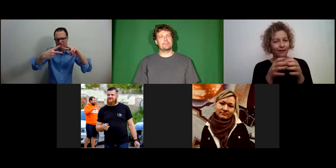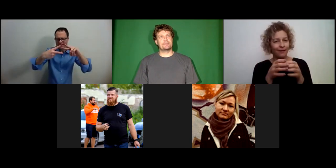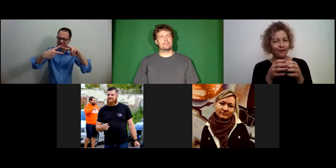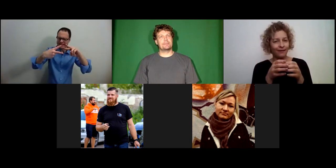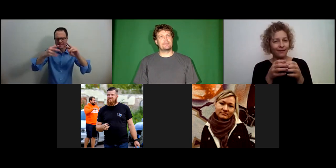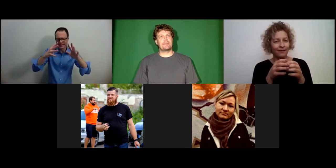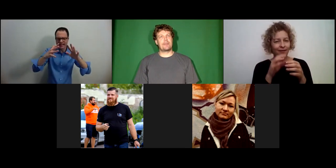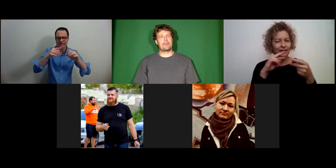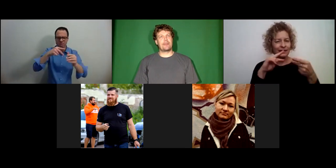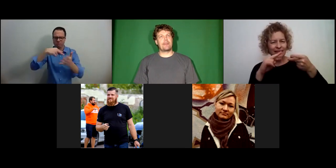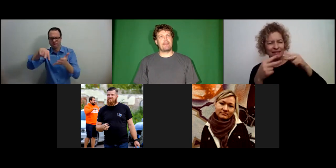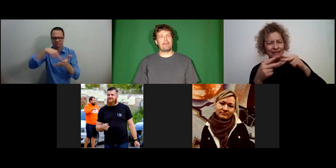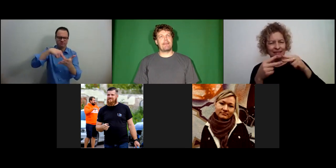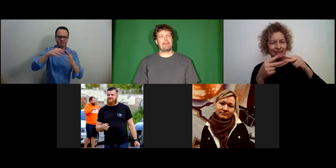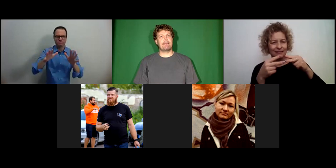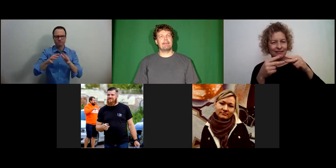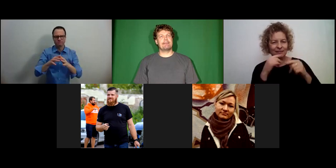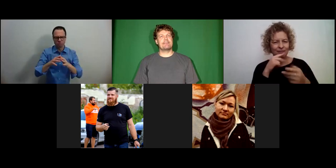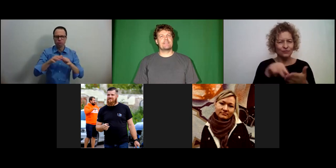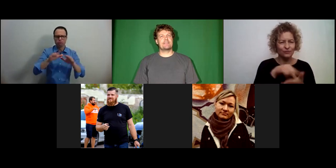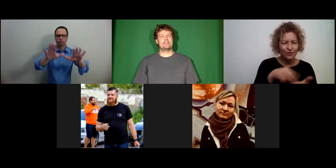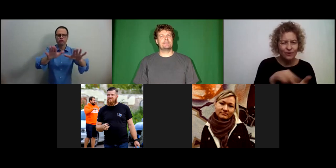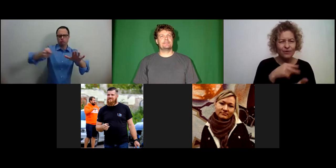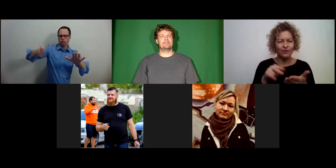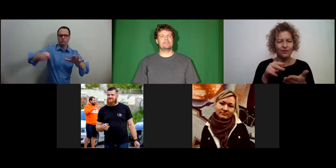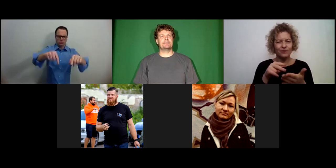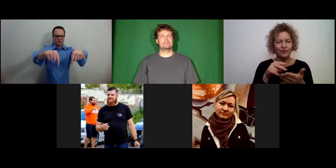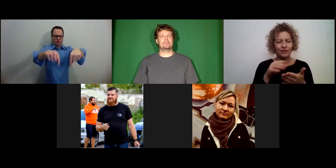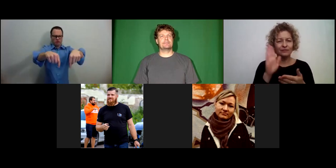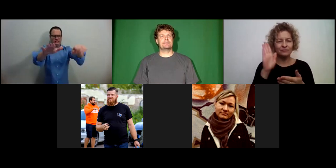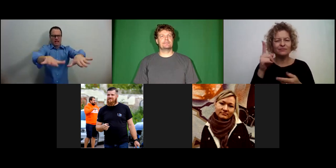I've seen you survive this competition. You made it to the semifinals.